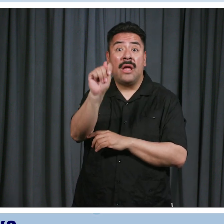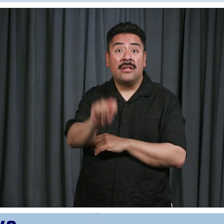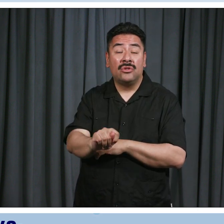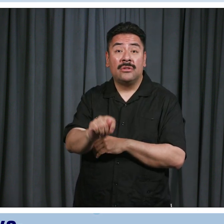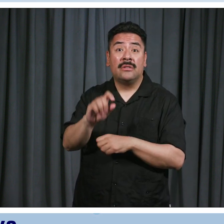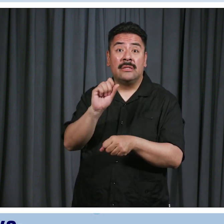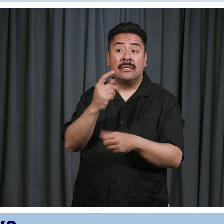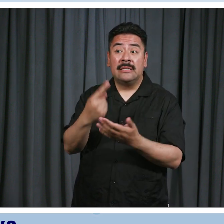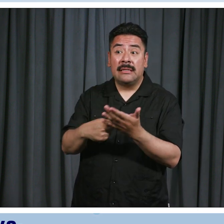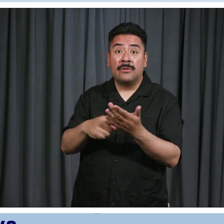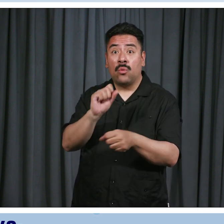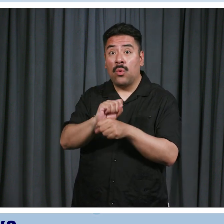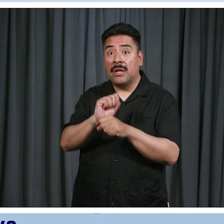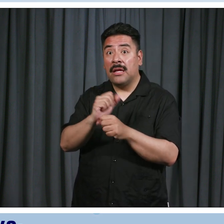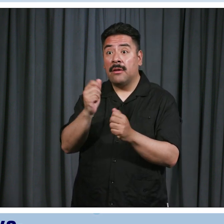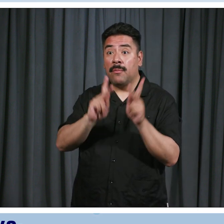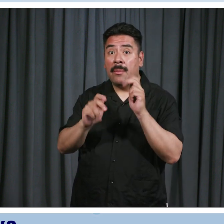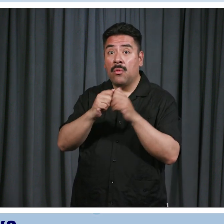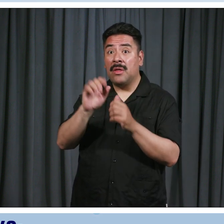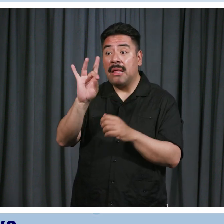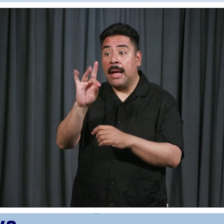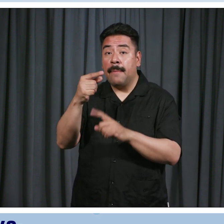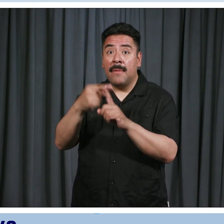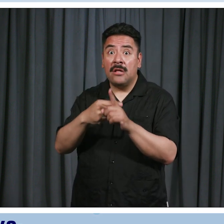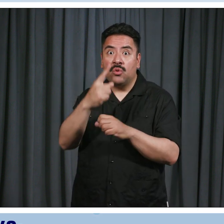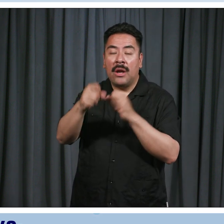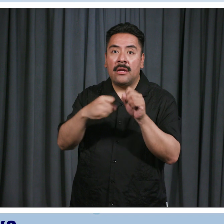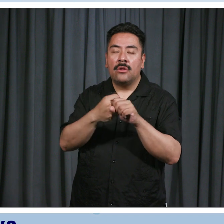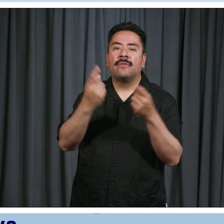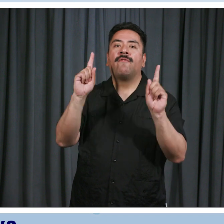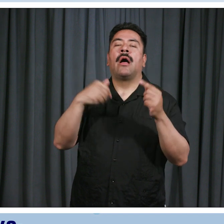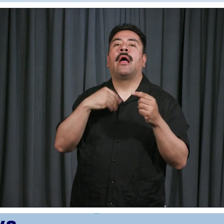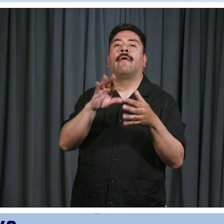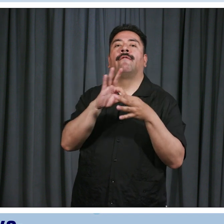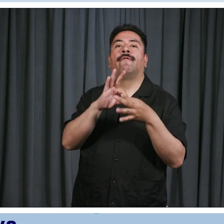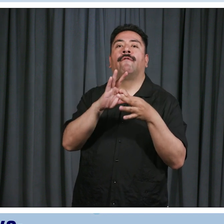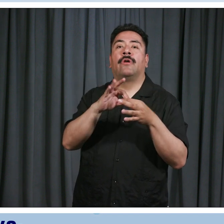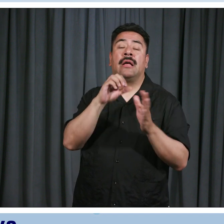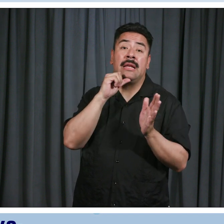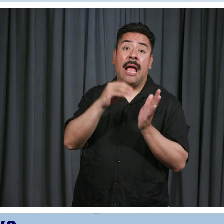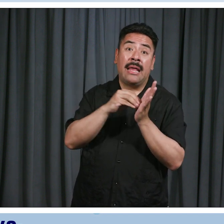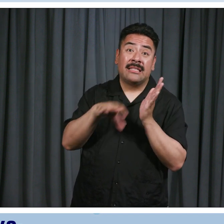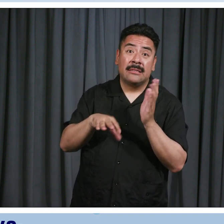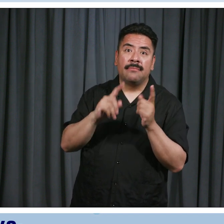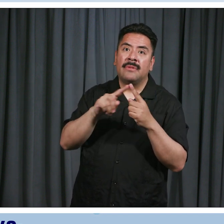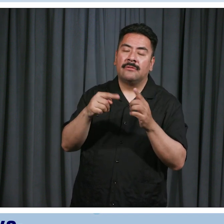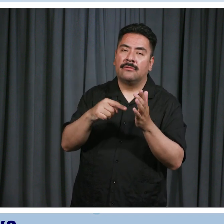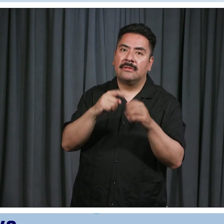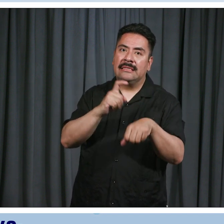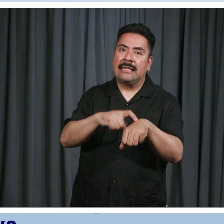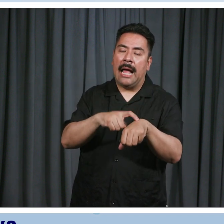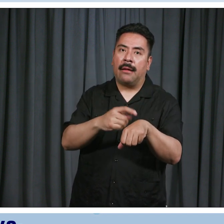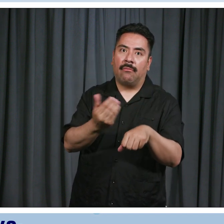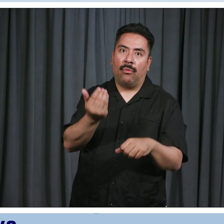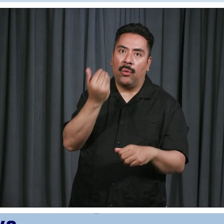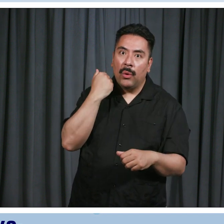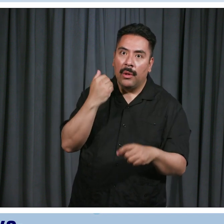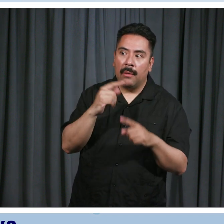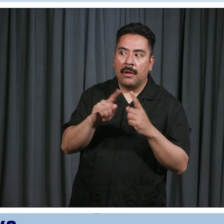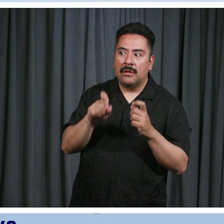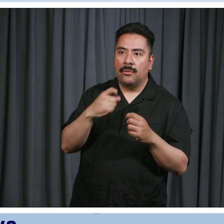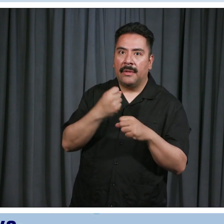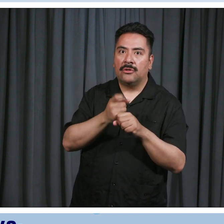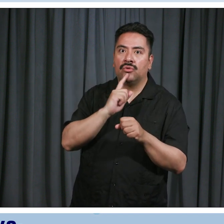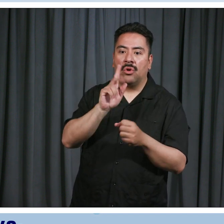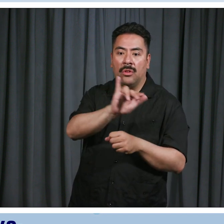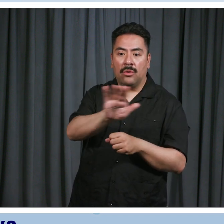with people for 8 months, a year, just to build rapport. And it's not expensive, but it's time consuming. And we really need to make sure that those programs